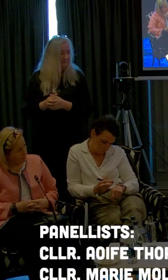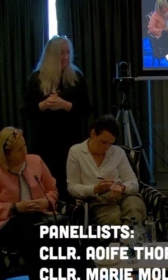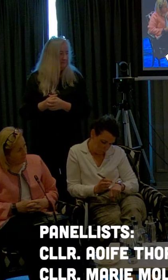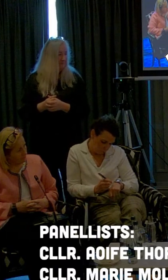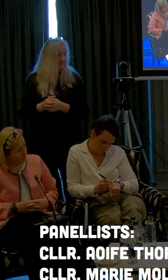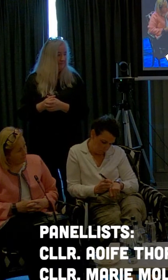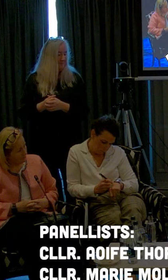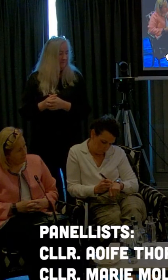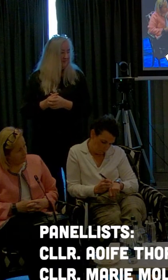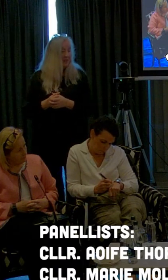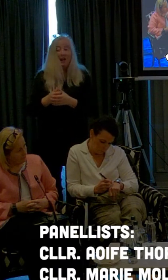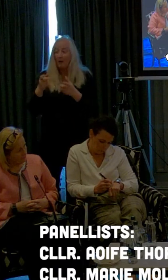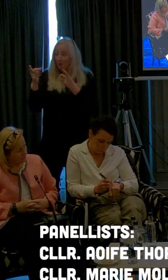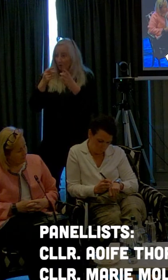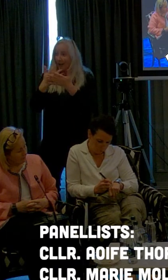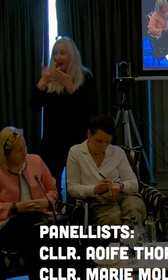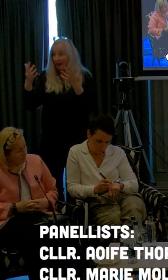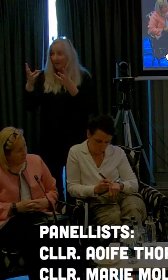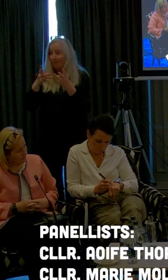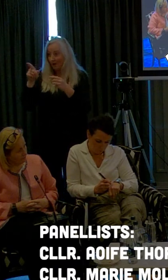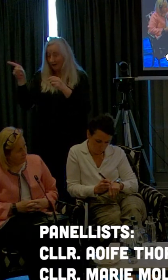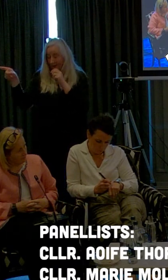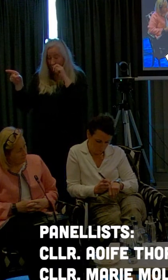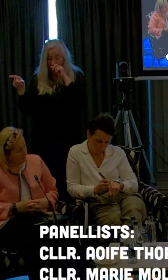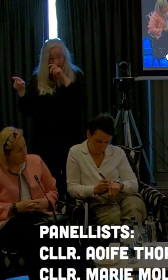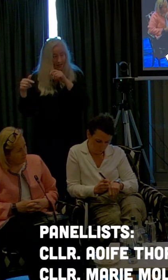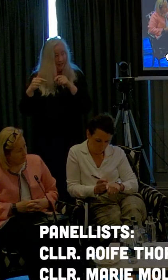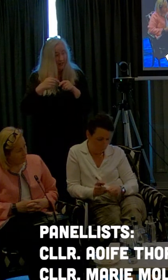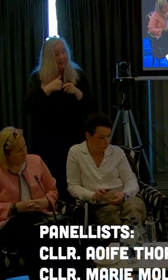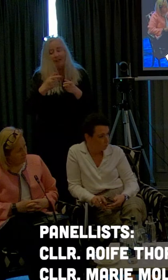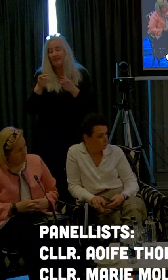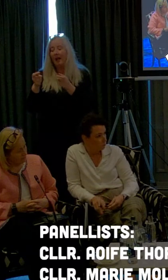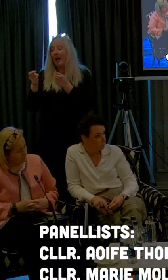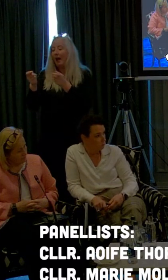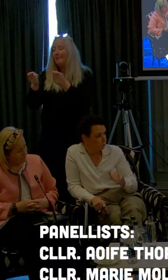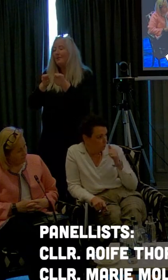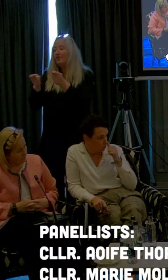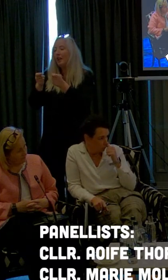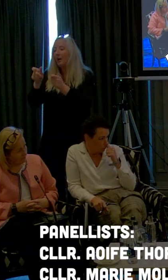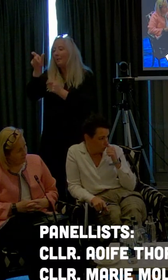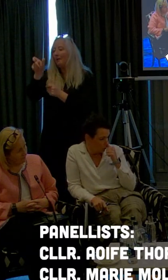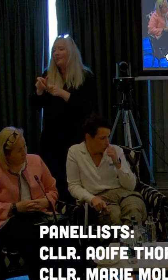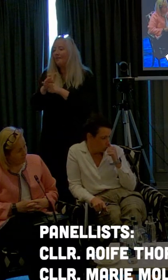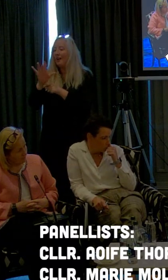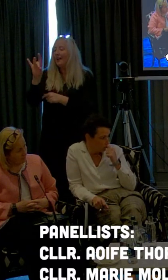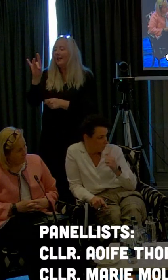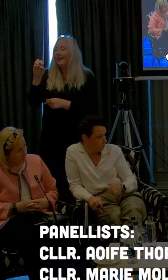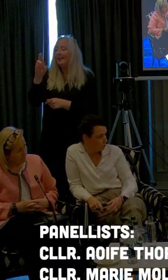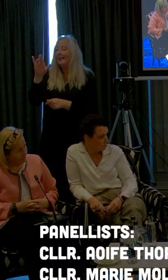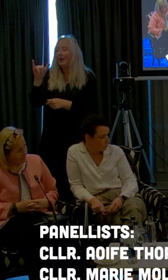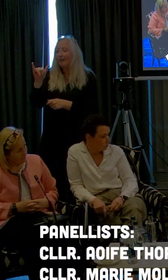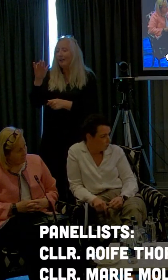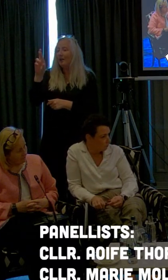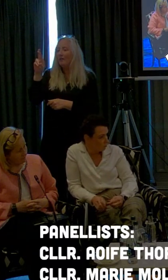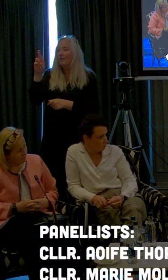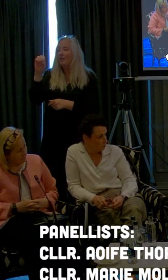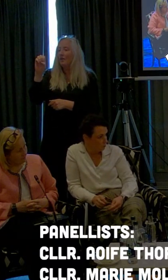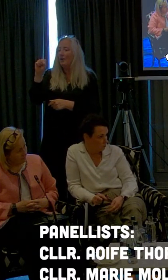we're doing a lot of work there. I'm chairperson of Kerry Respite Care, where we put people into the homes